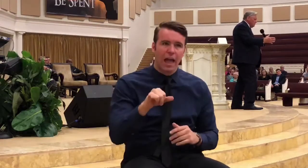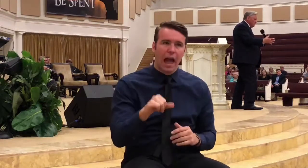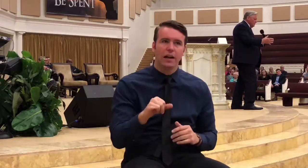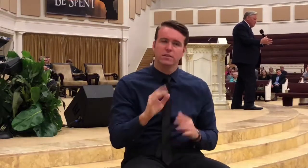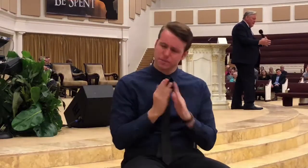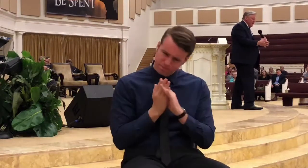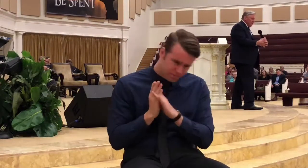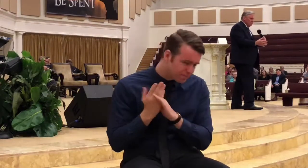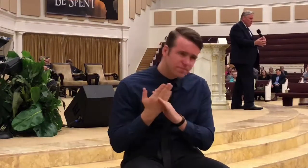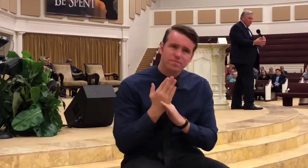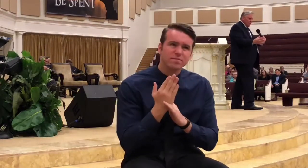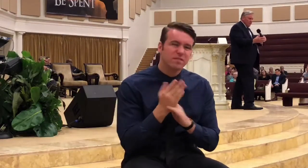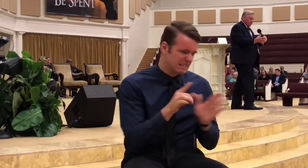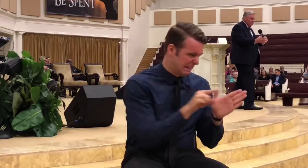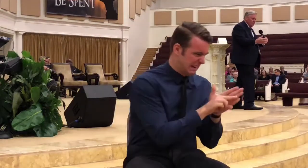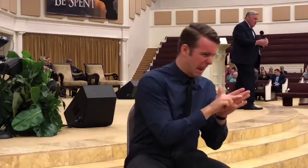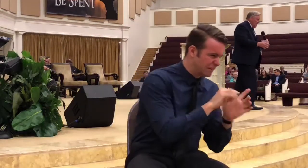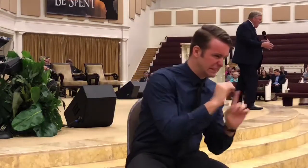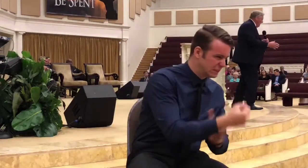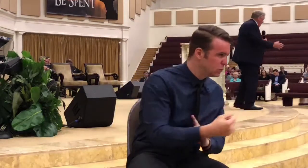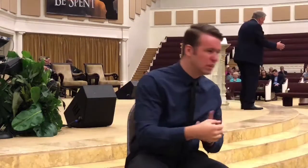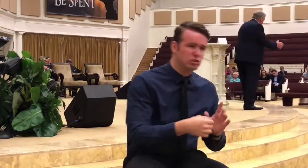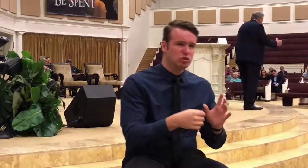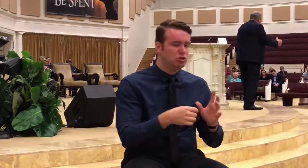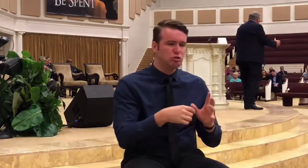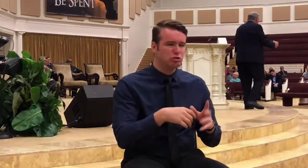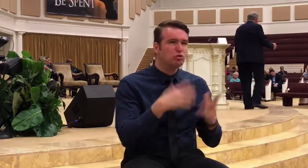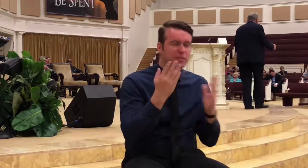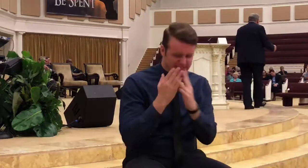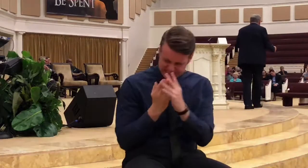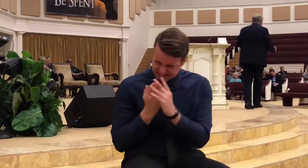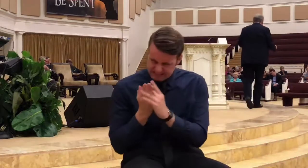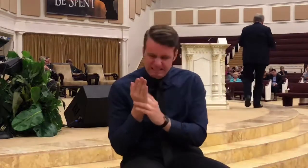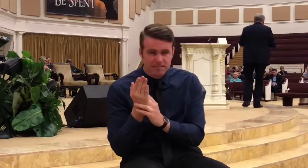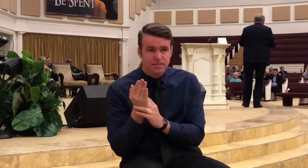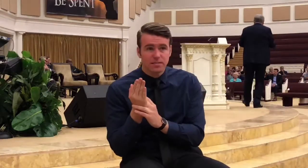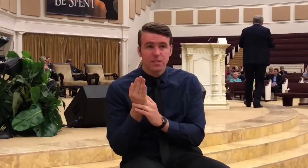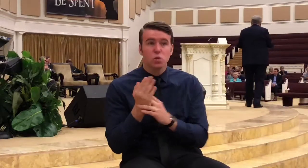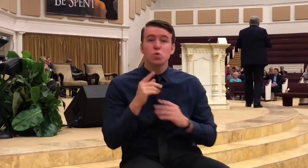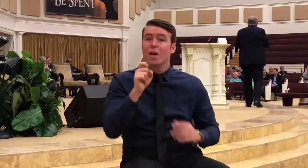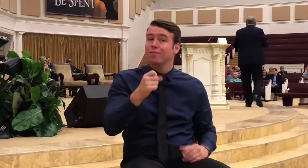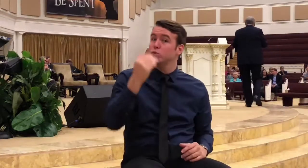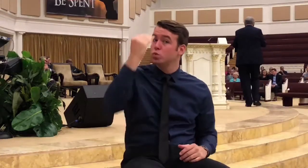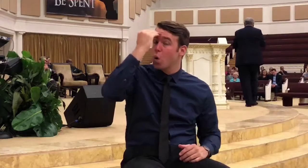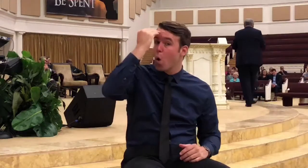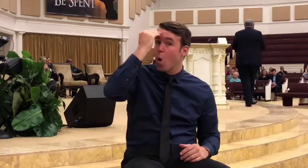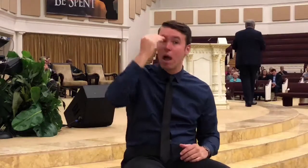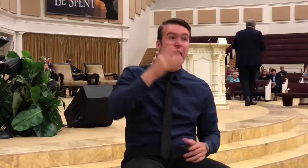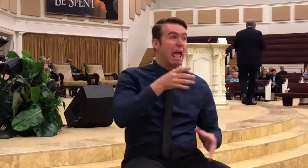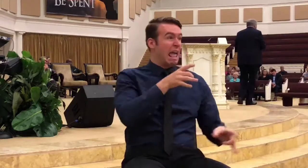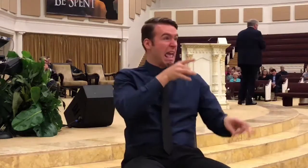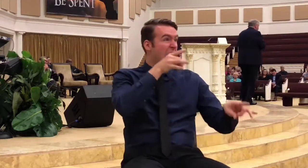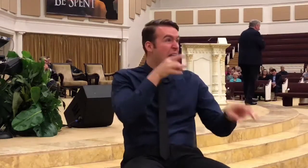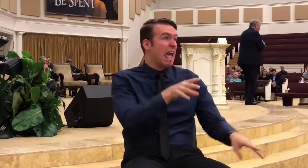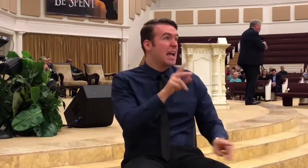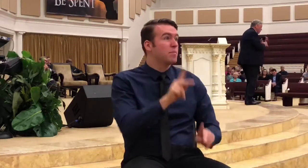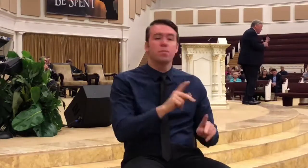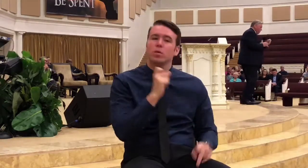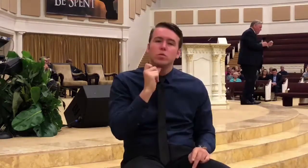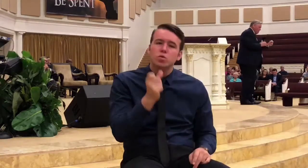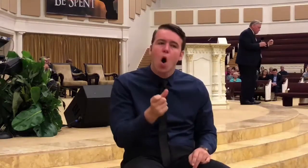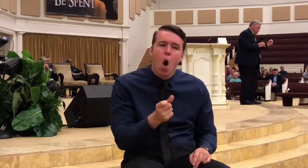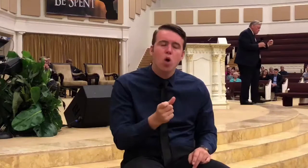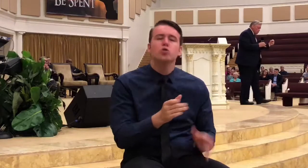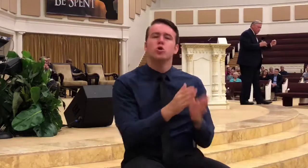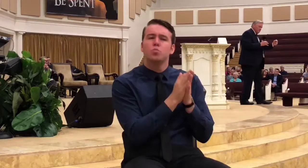and come through negative stuff, and come through and all of that kind of stuff. And you've got to learn, you don't hate people when they're going through that.